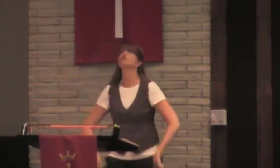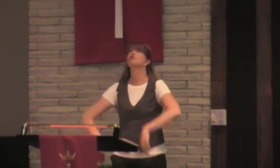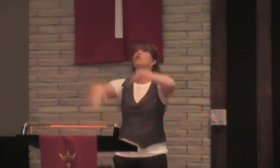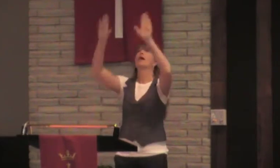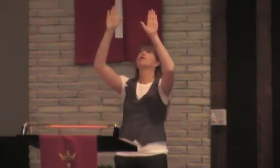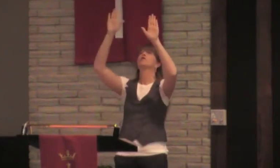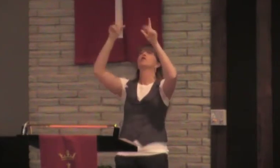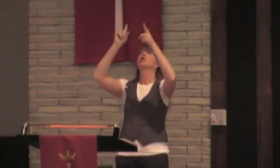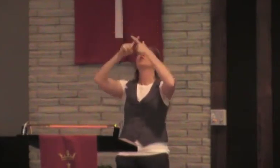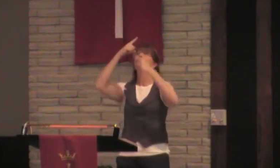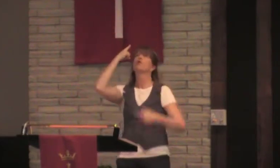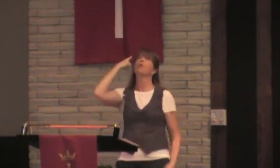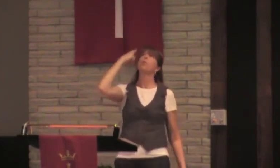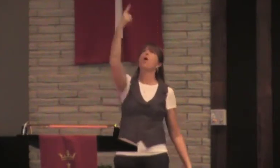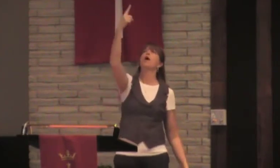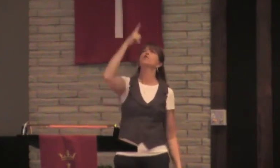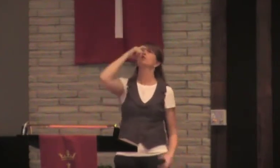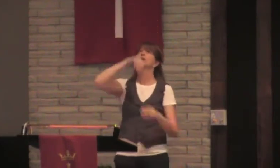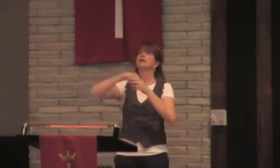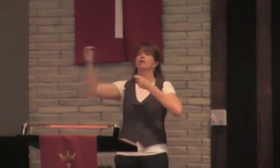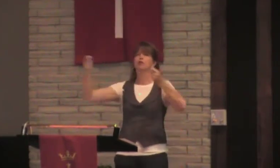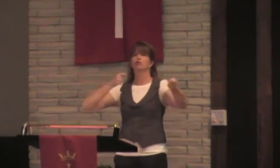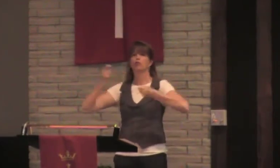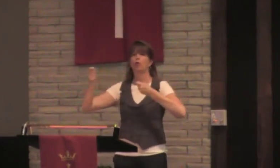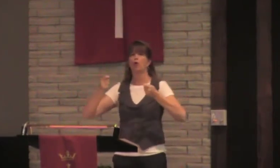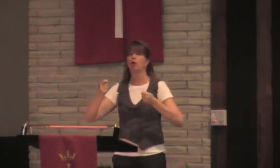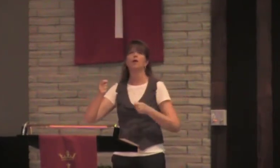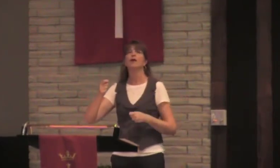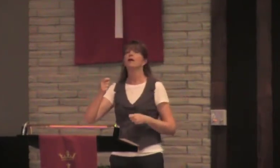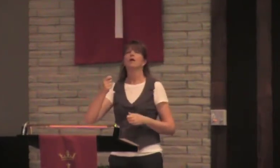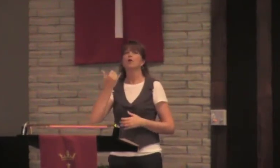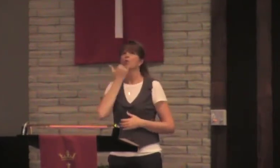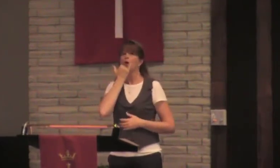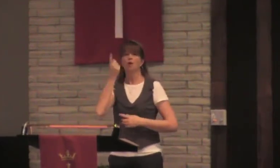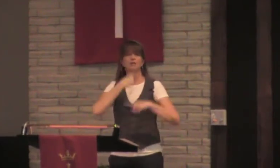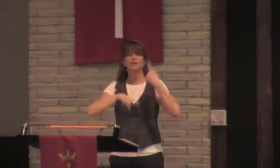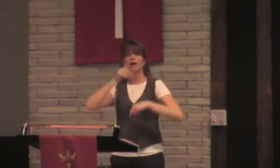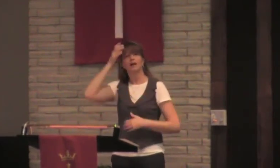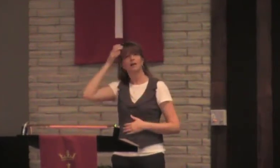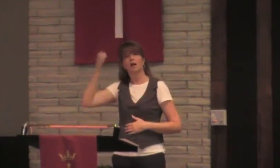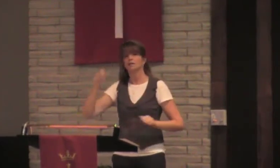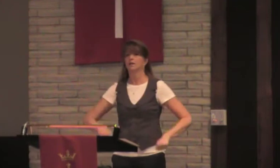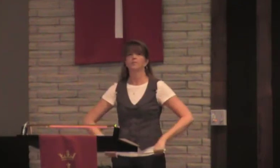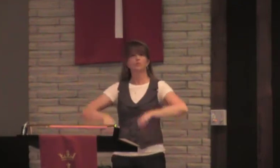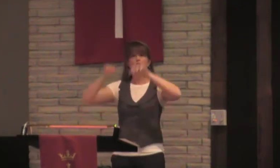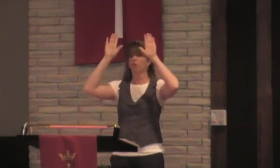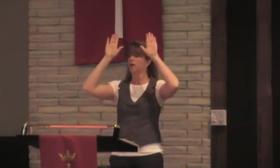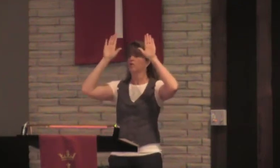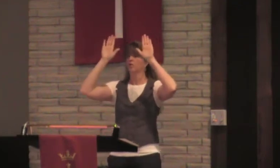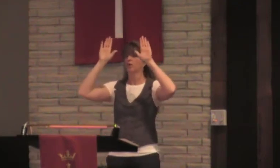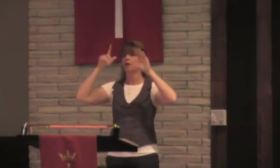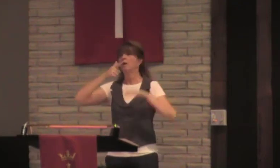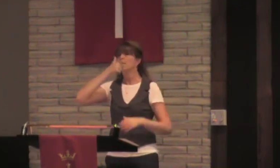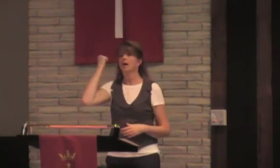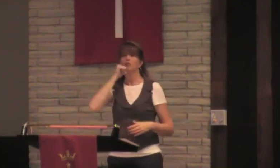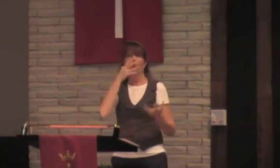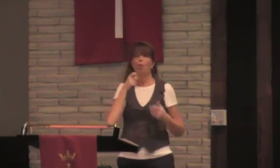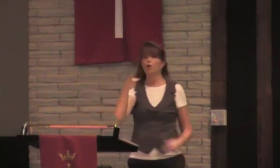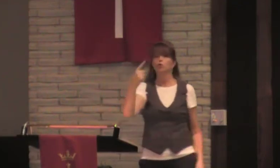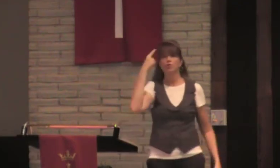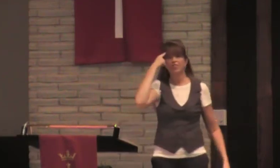to God. You should surrender to the one who is in control. And that's the